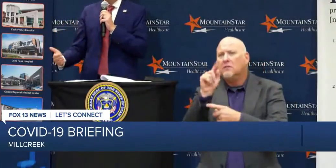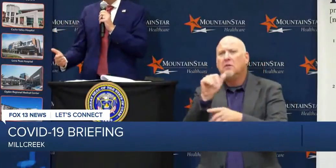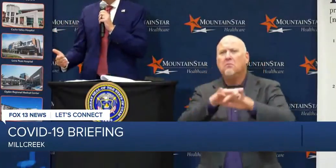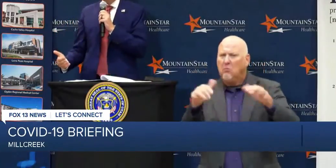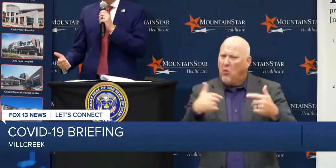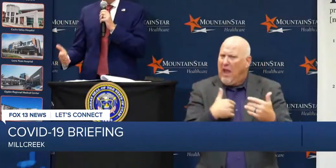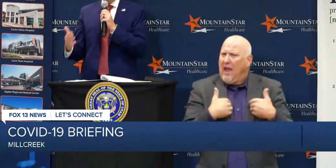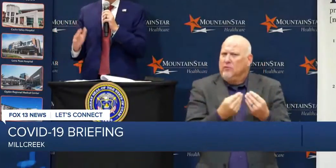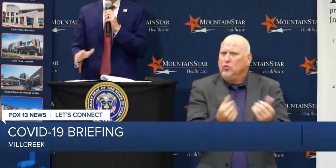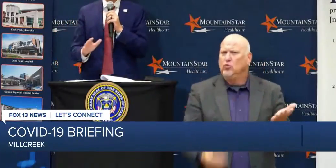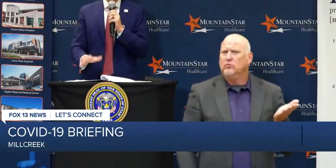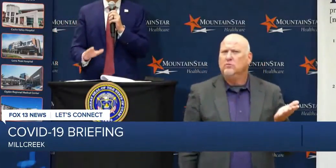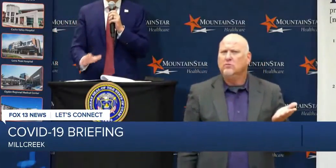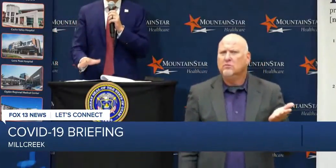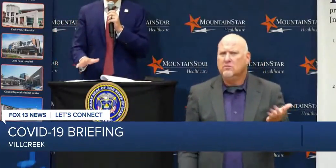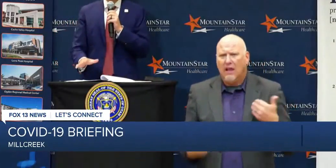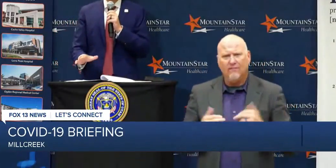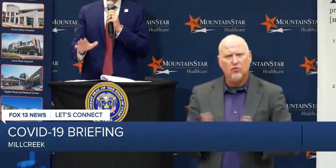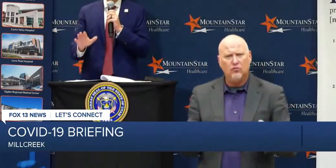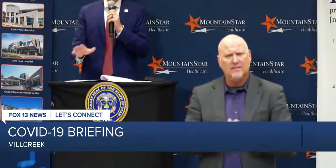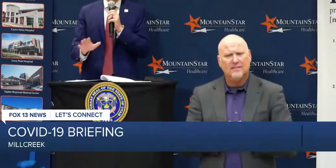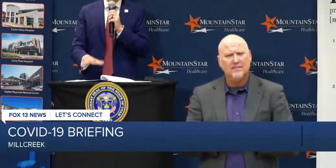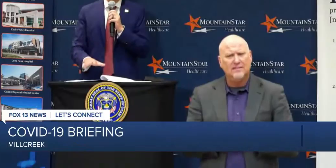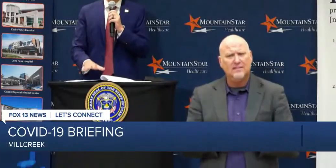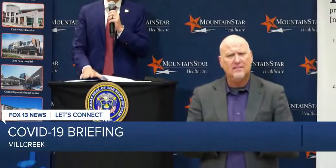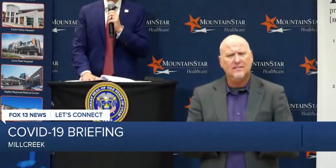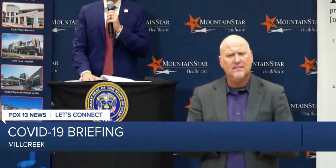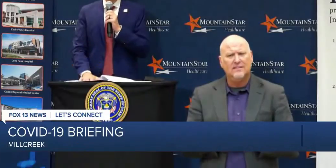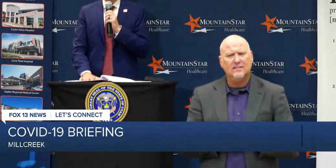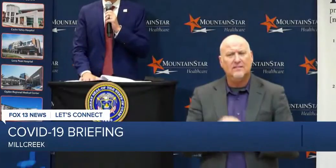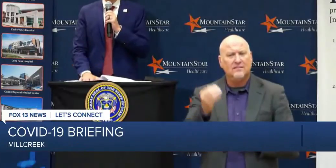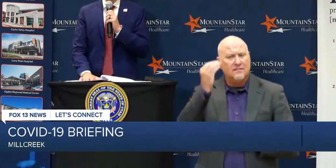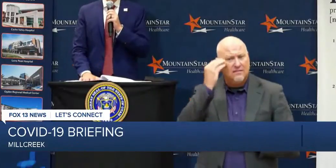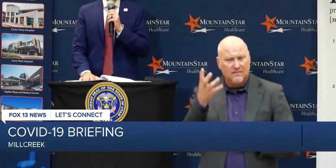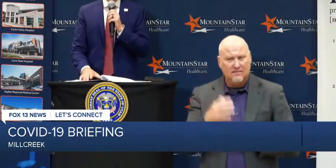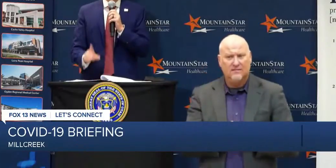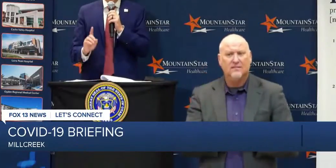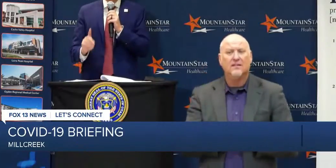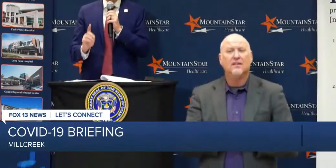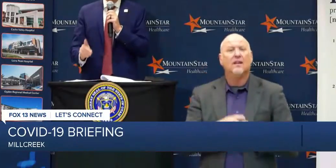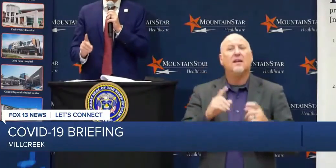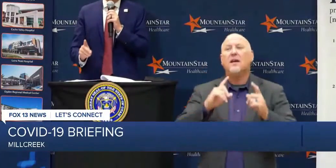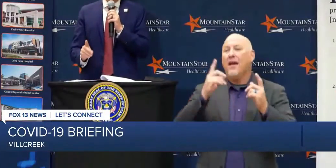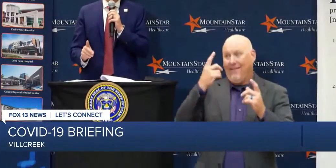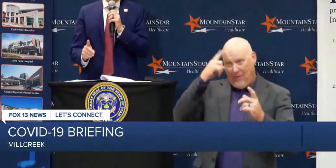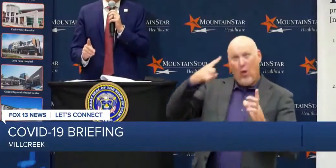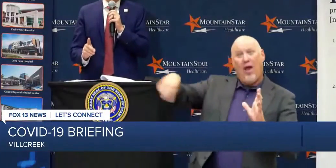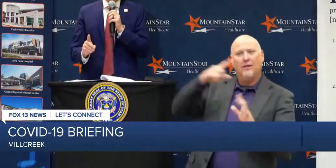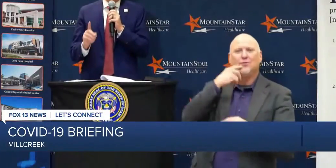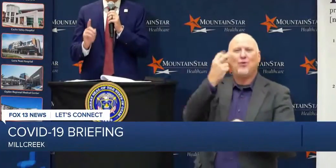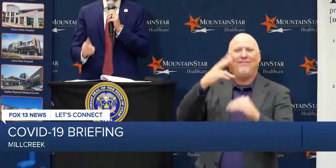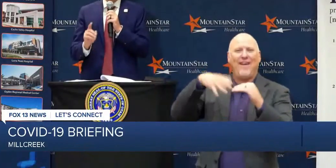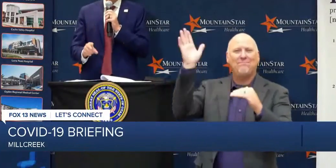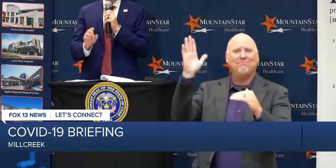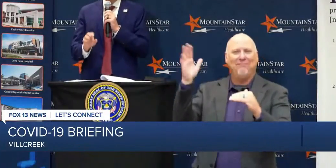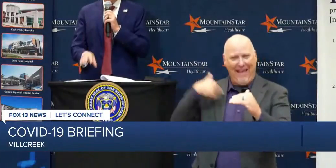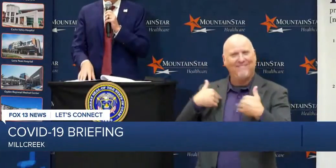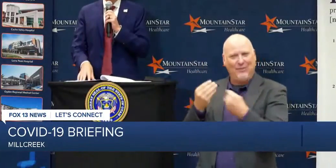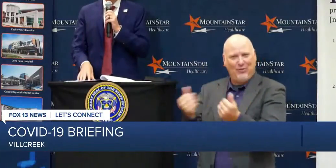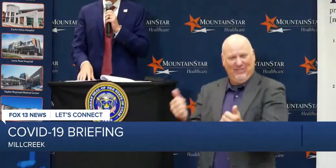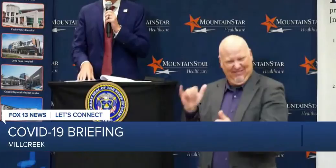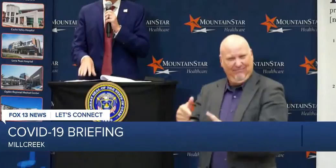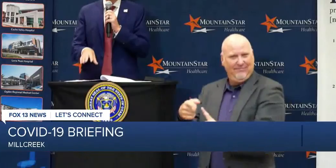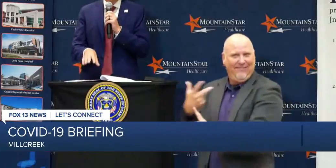who is 12 and older. We don't have anything for those under the age of 12. What we do know is that high